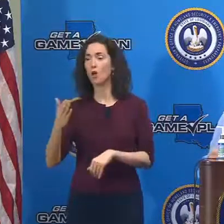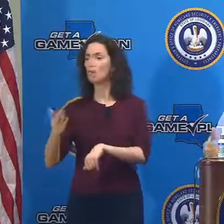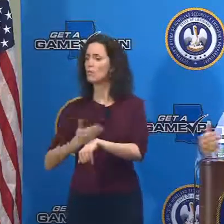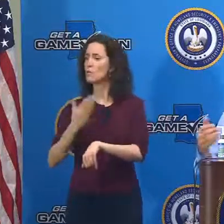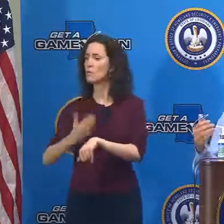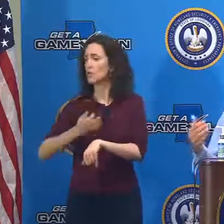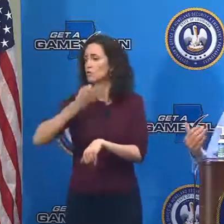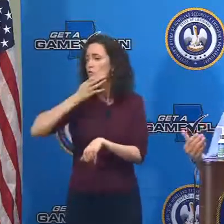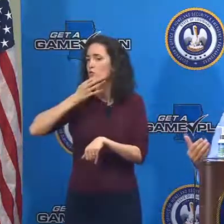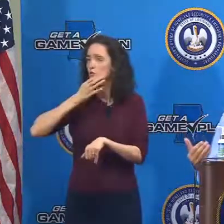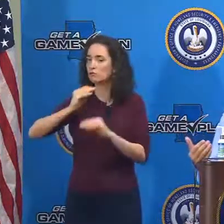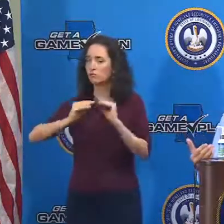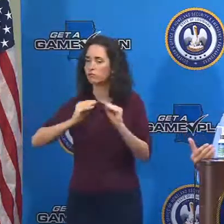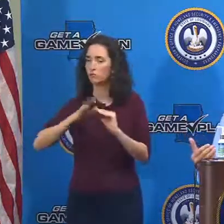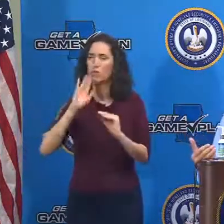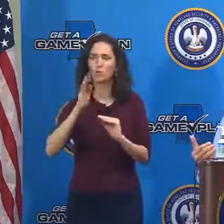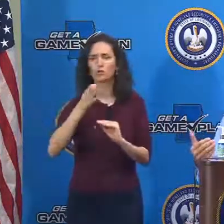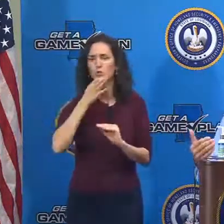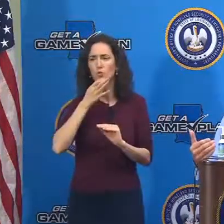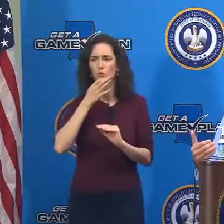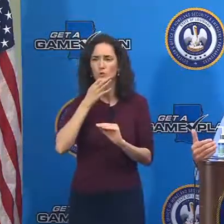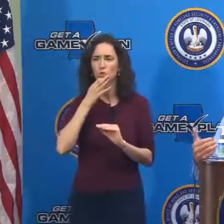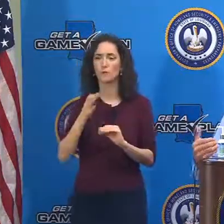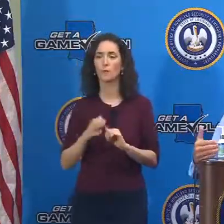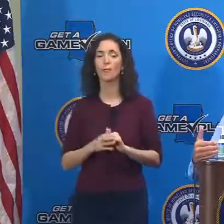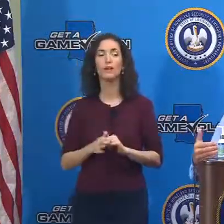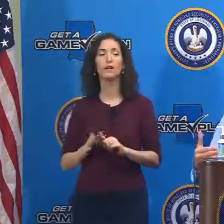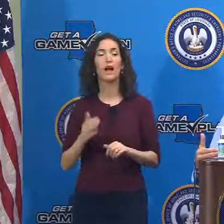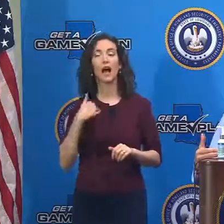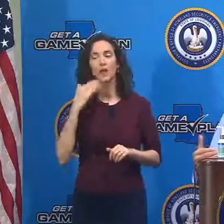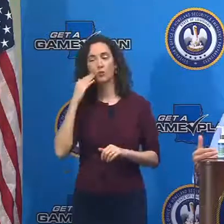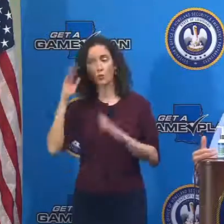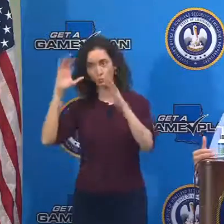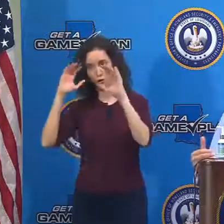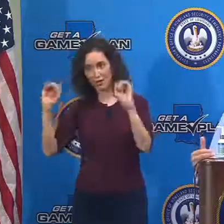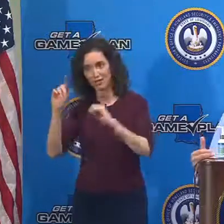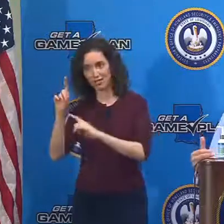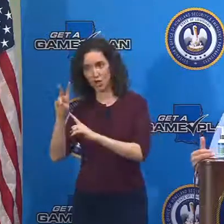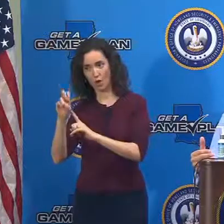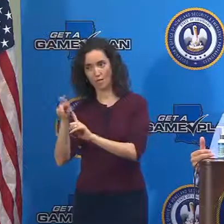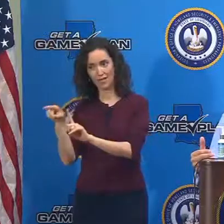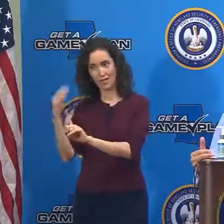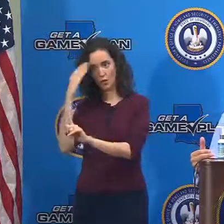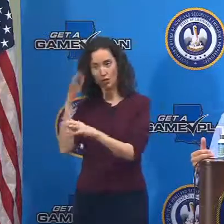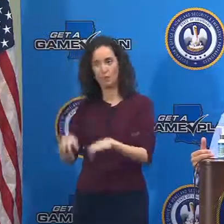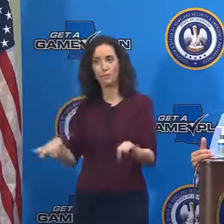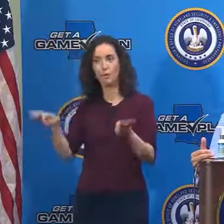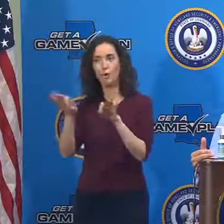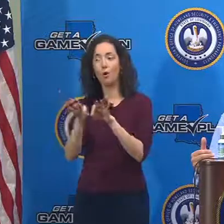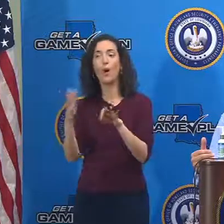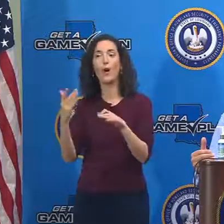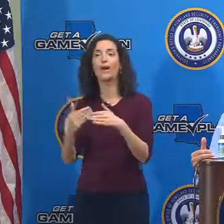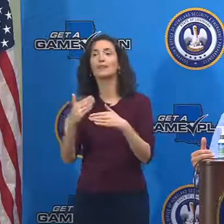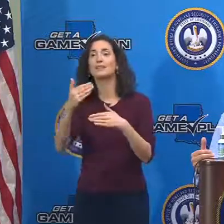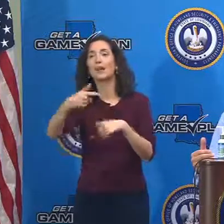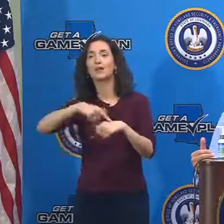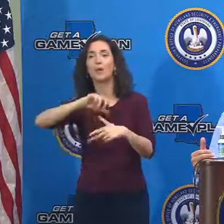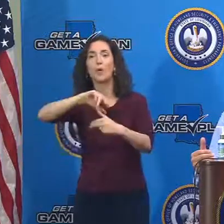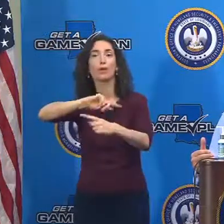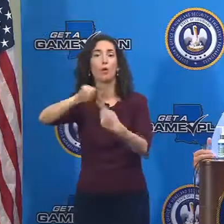relatively soon. And I know that President Dove understands how important this is, because you never know when that next hurricane's